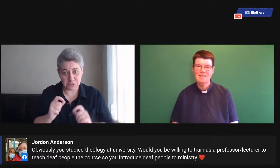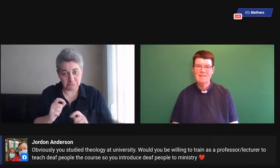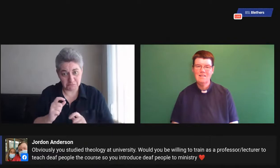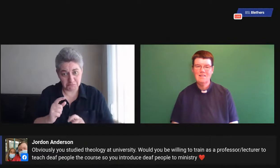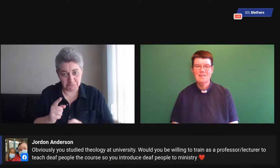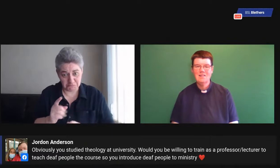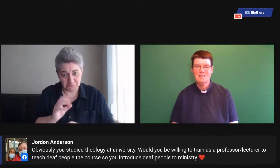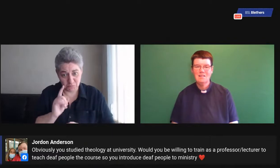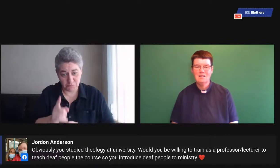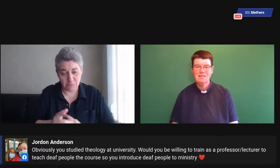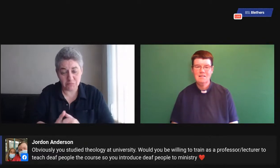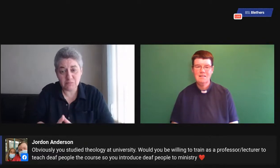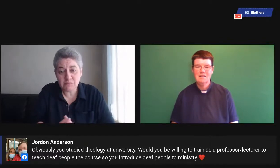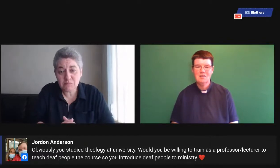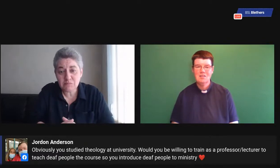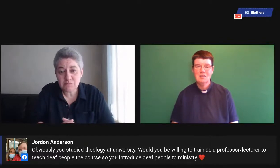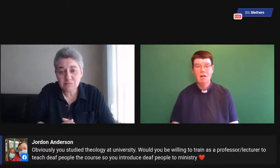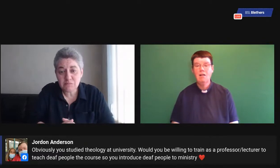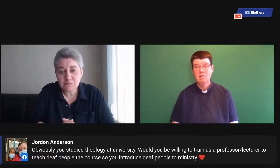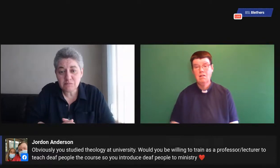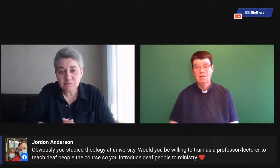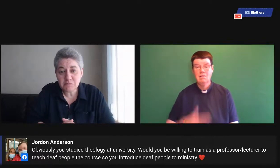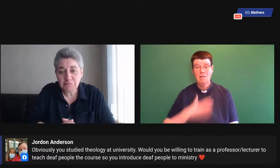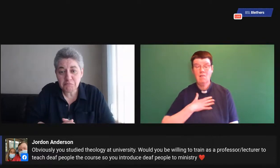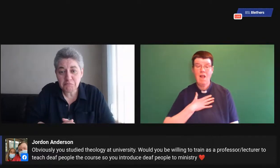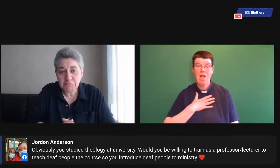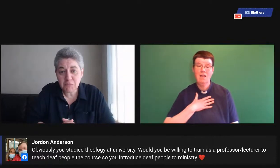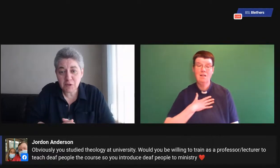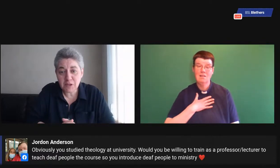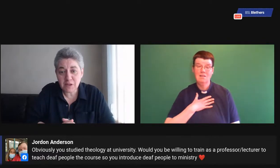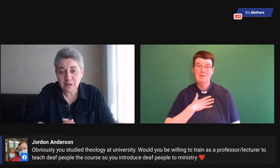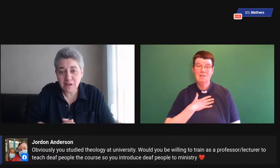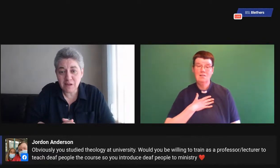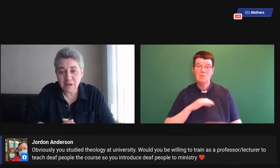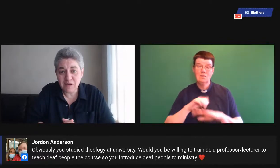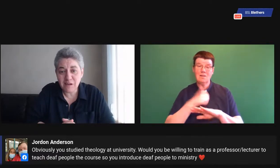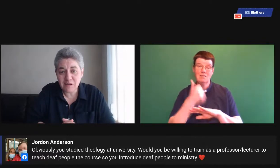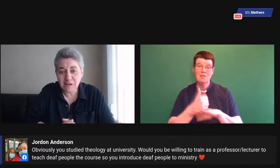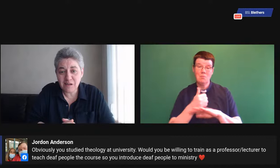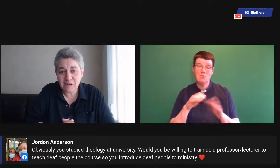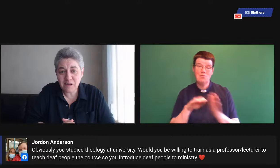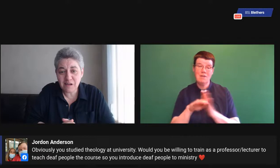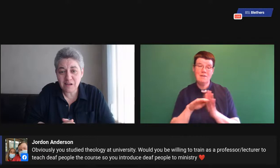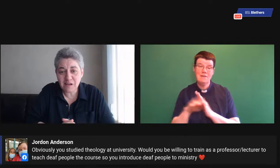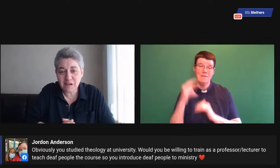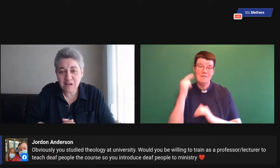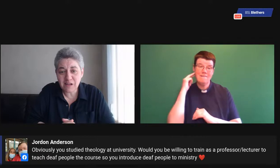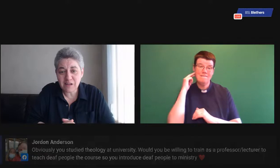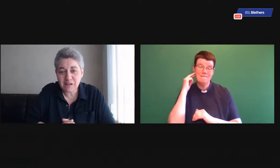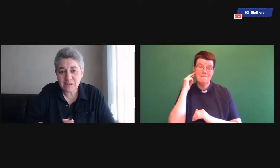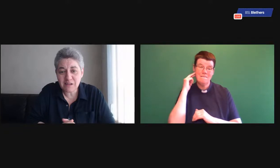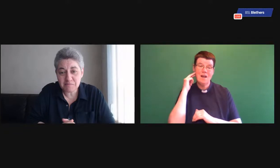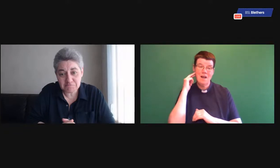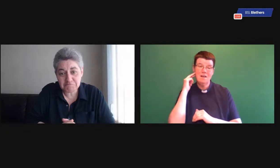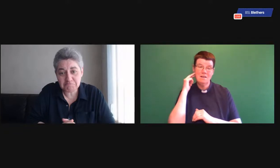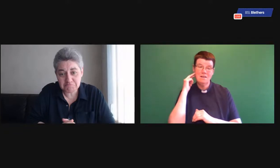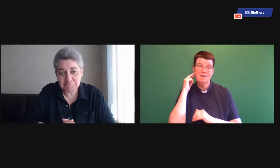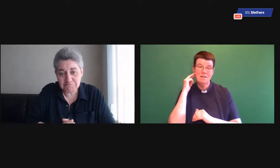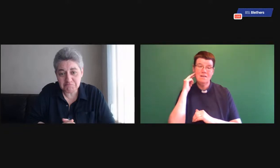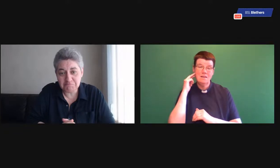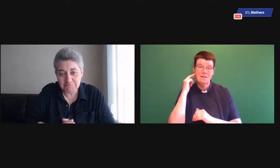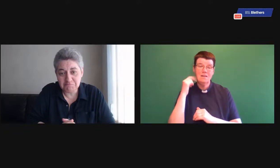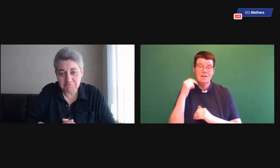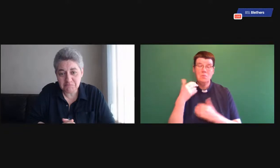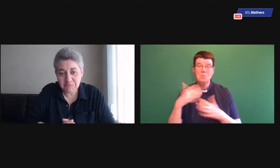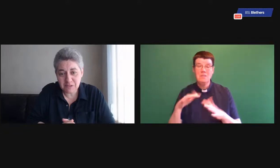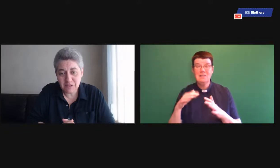that you could then teach deaf people on that course? Oh, I would love to do something like that. I'd love to set up training